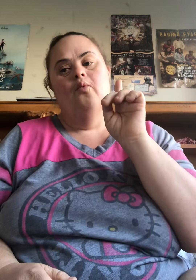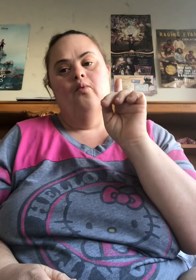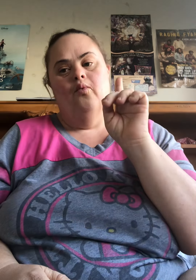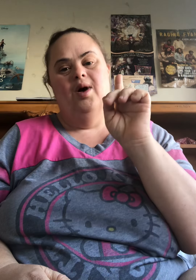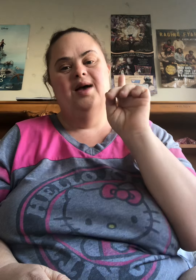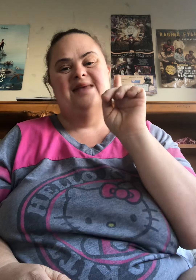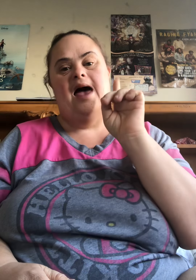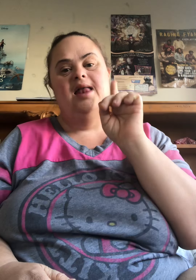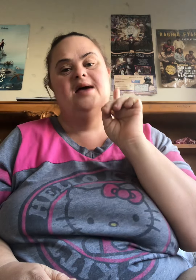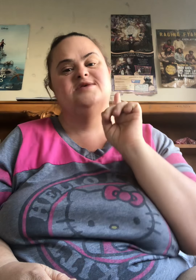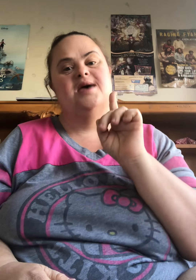One at a